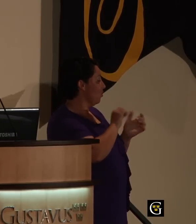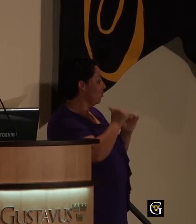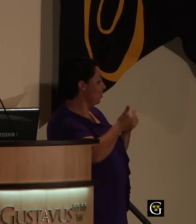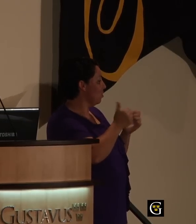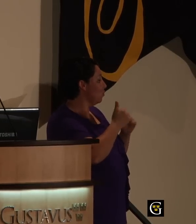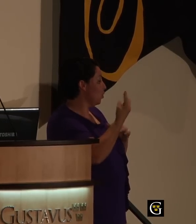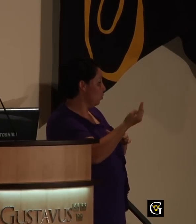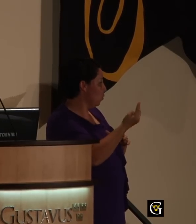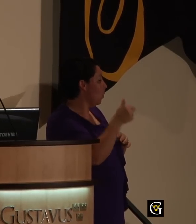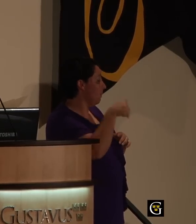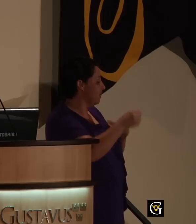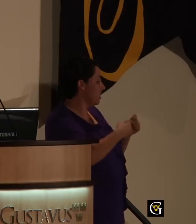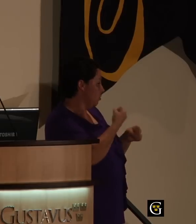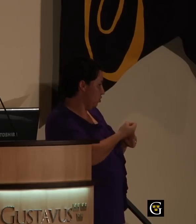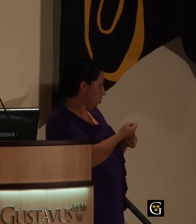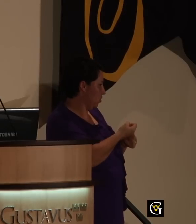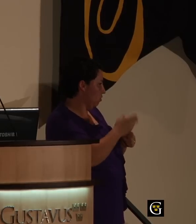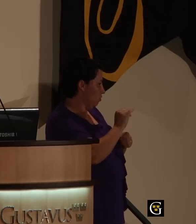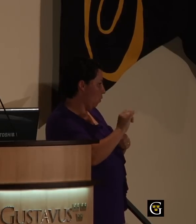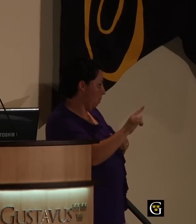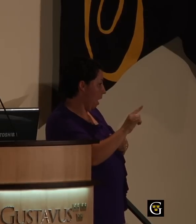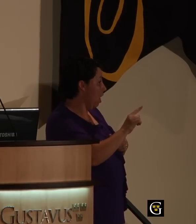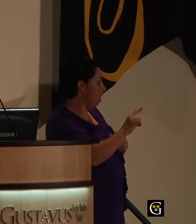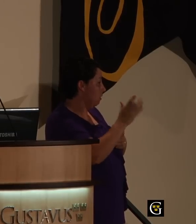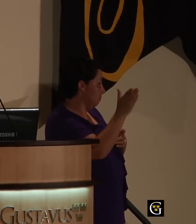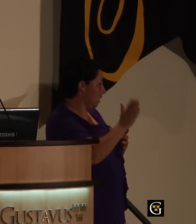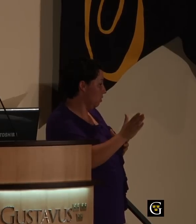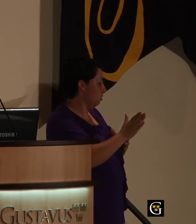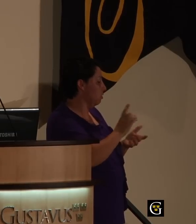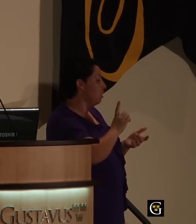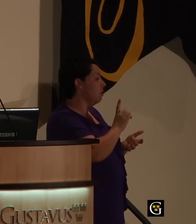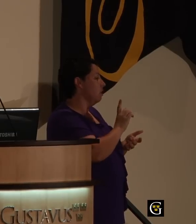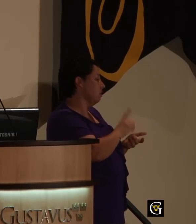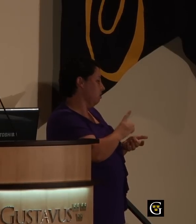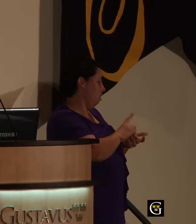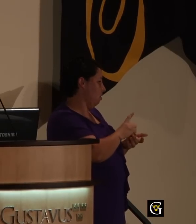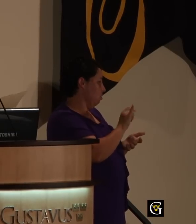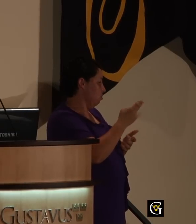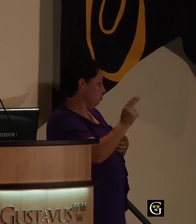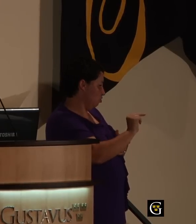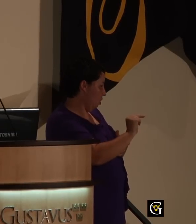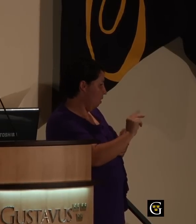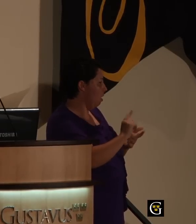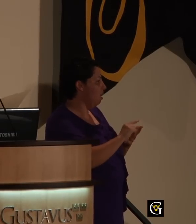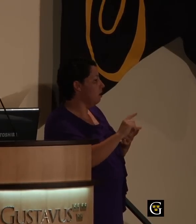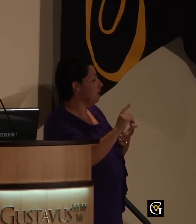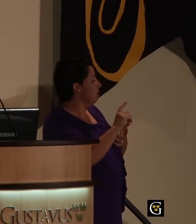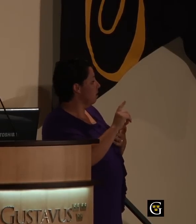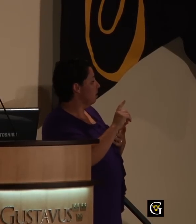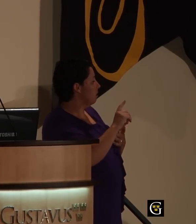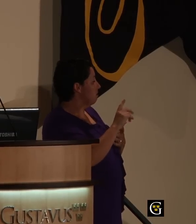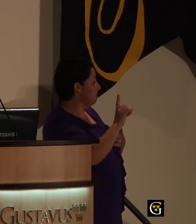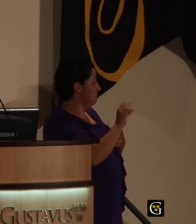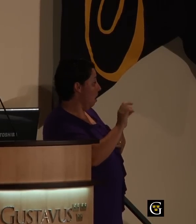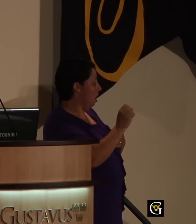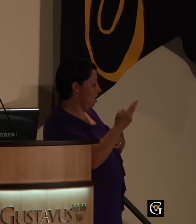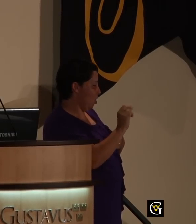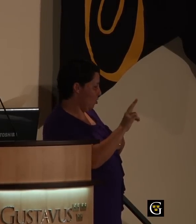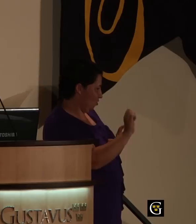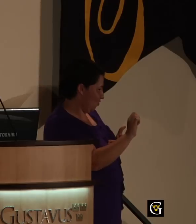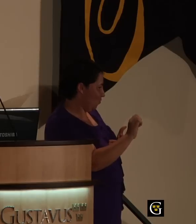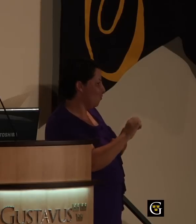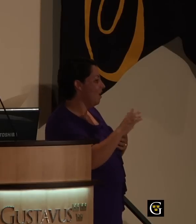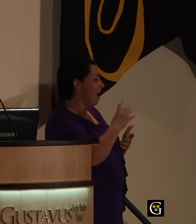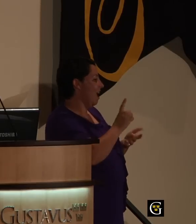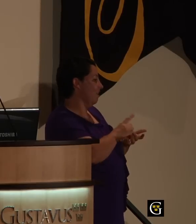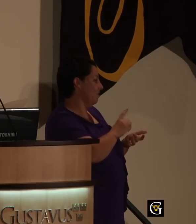Nobel speakers, Drs. John Donahue and Martha Farrar. He has given over 100 talks at institutions such